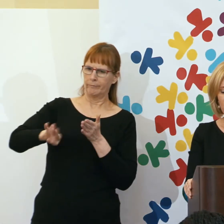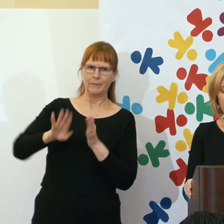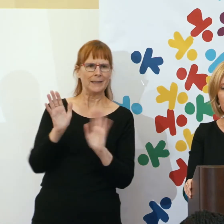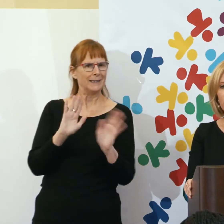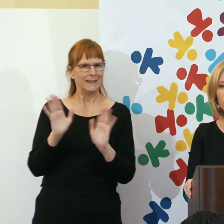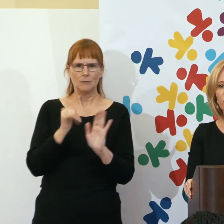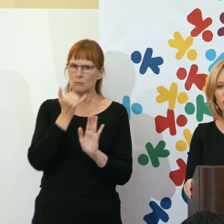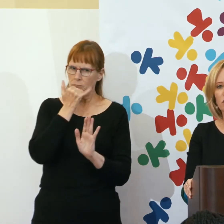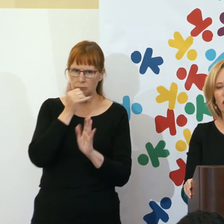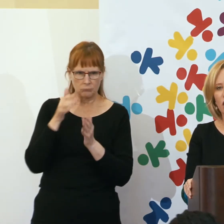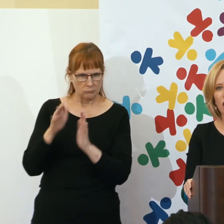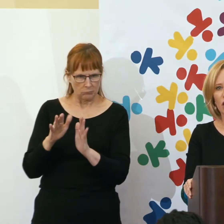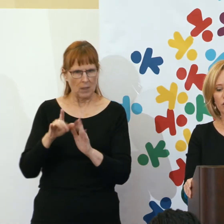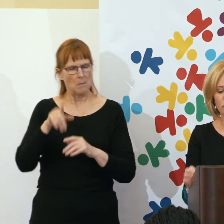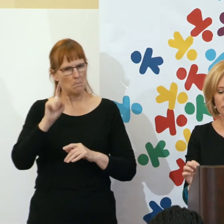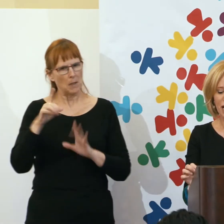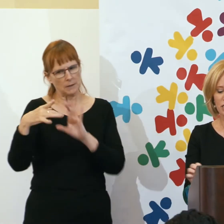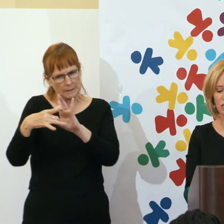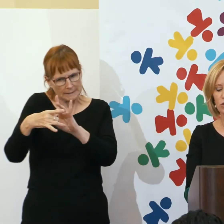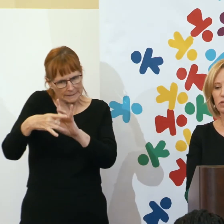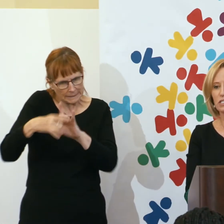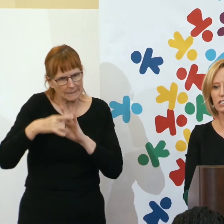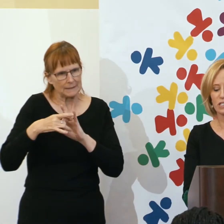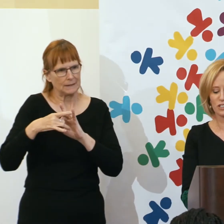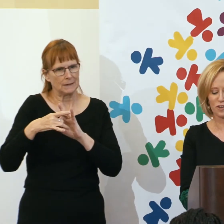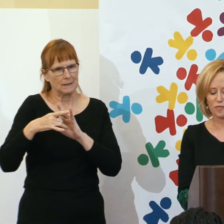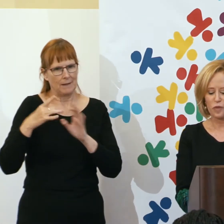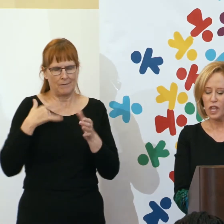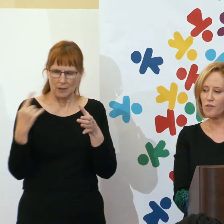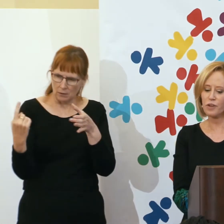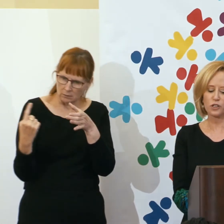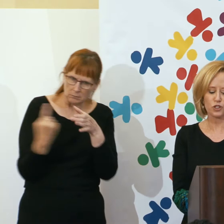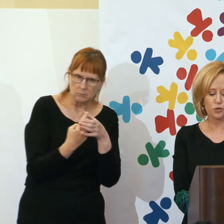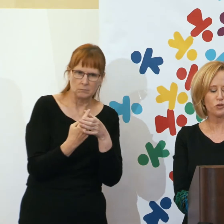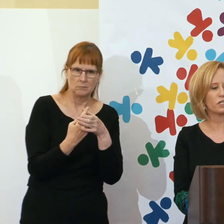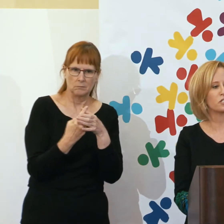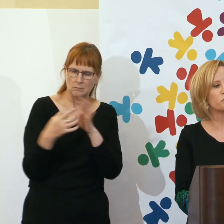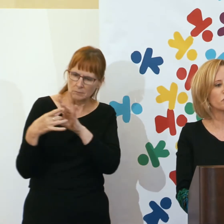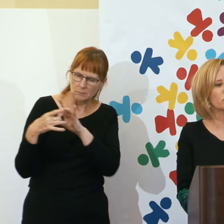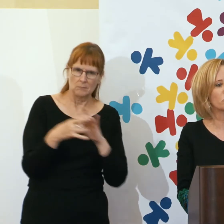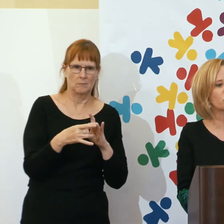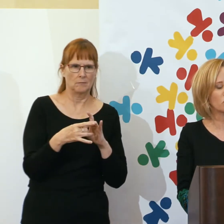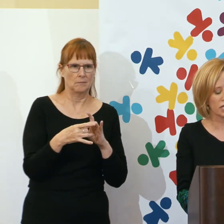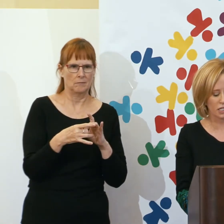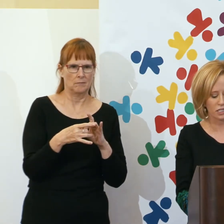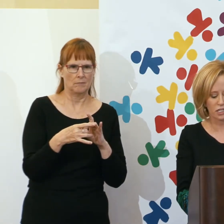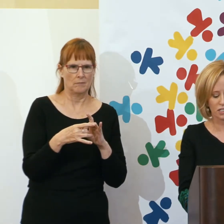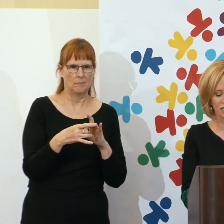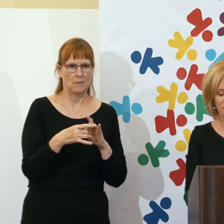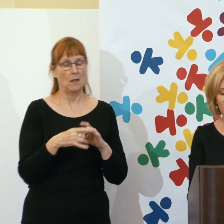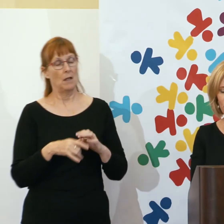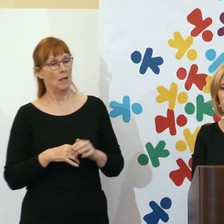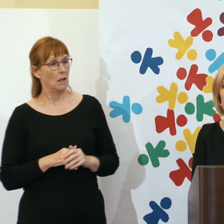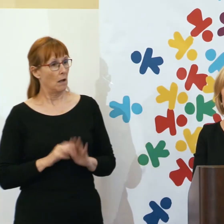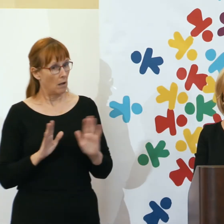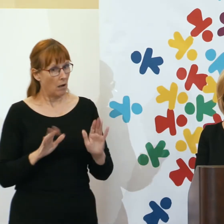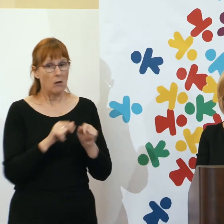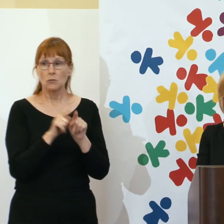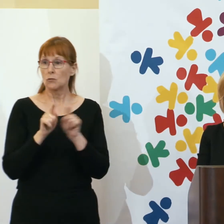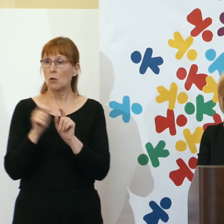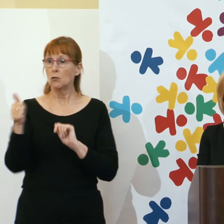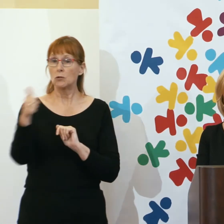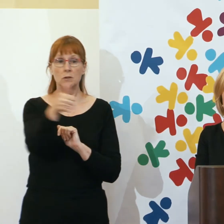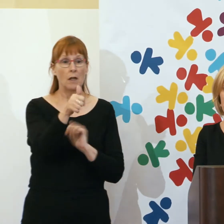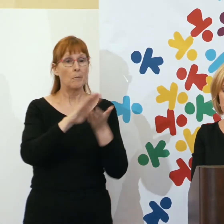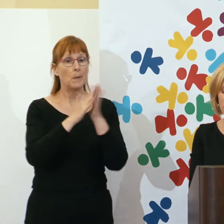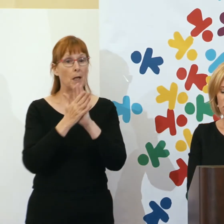Second, each of us can, must be a teacher if we are truly to build social connectedness. We